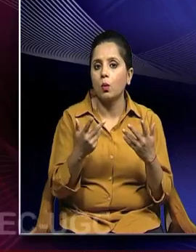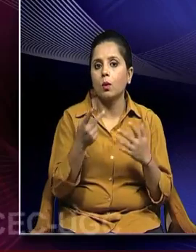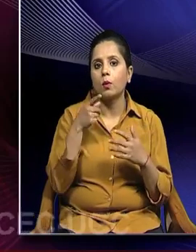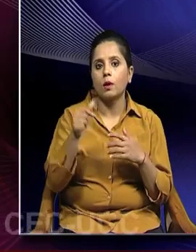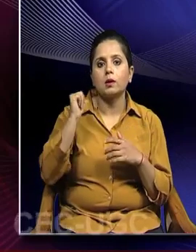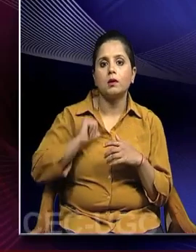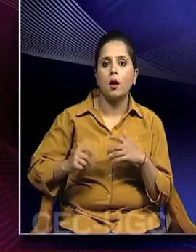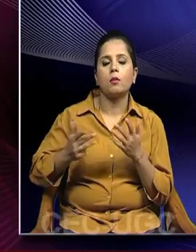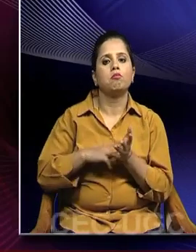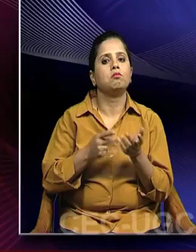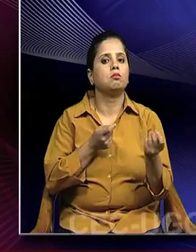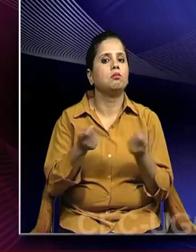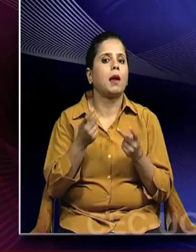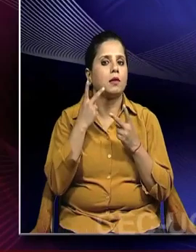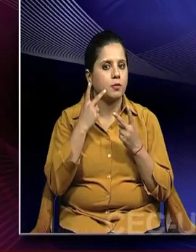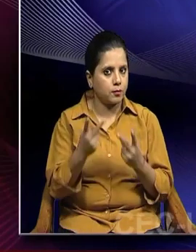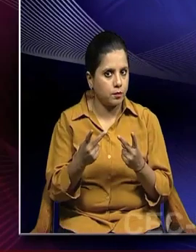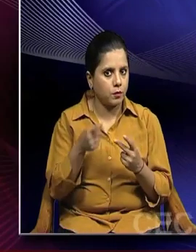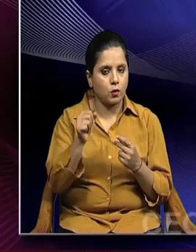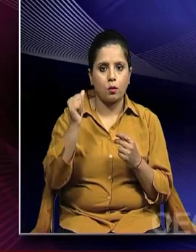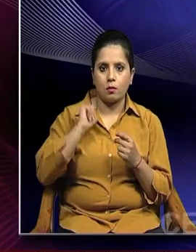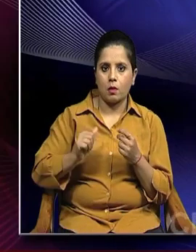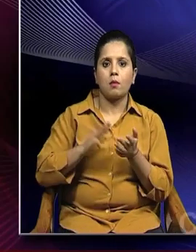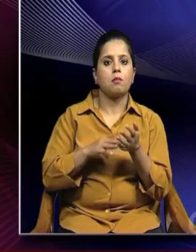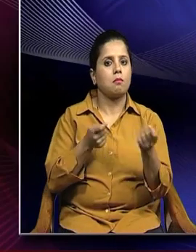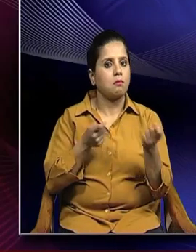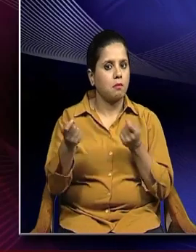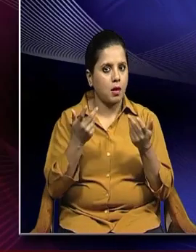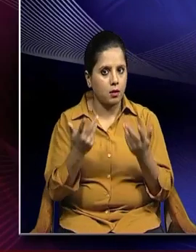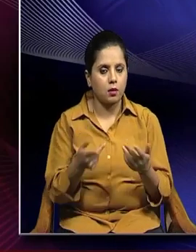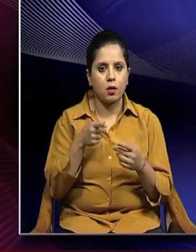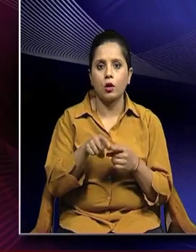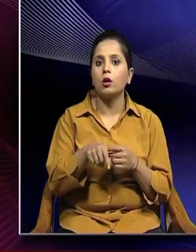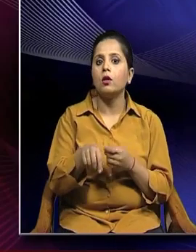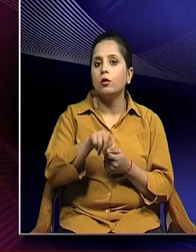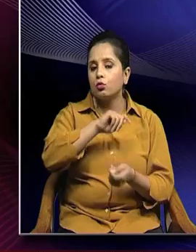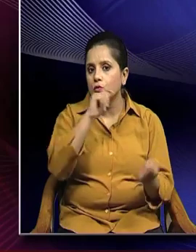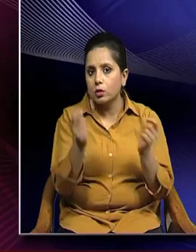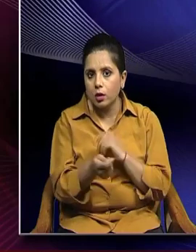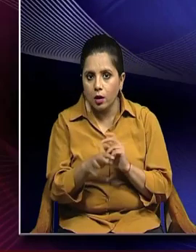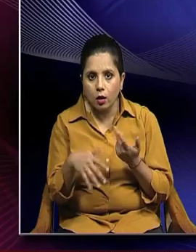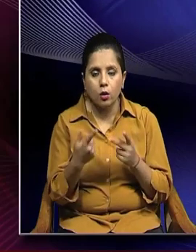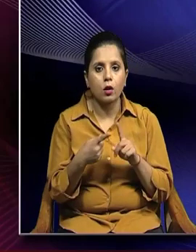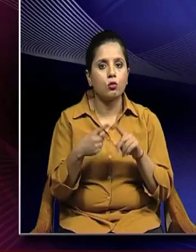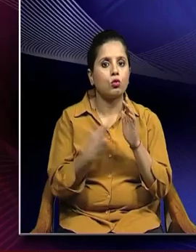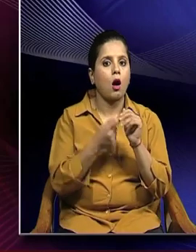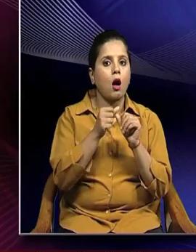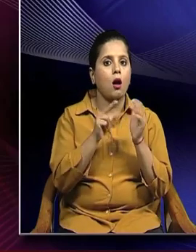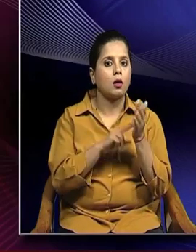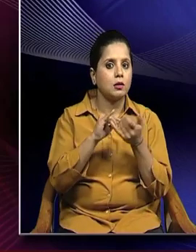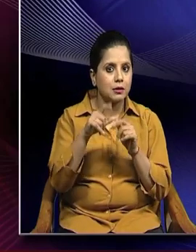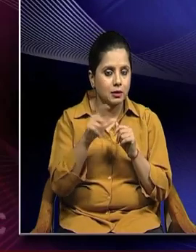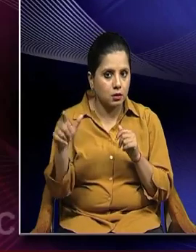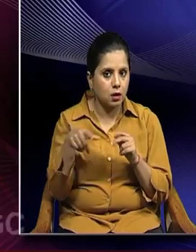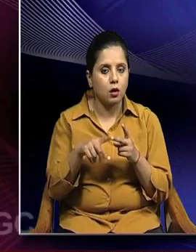style of management, your style of management, whether it is transformational or transcendental or it is